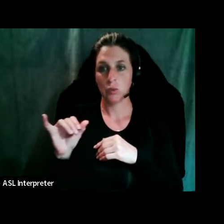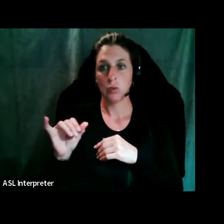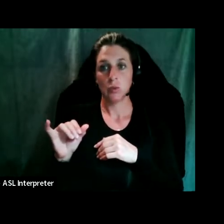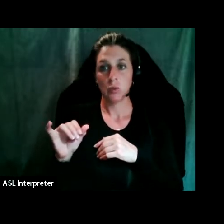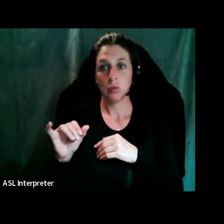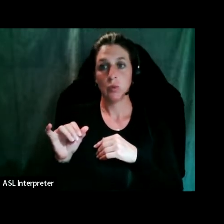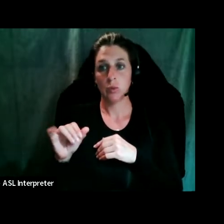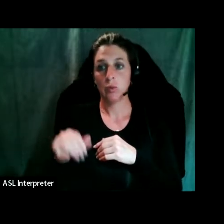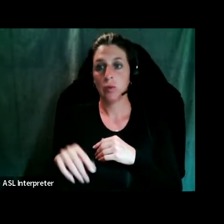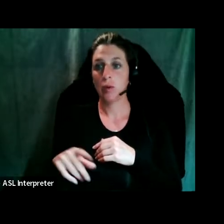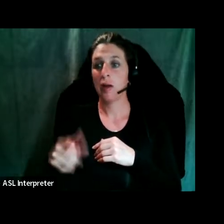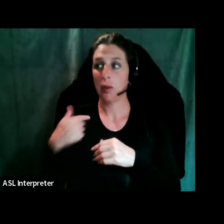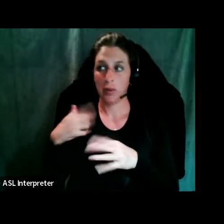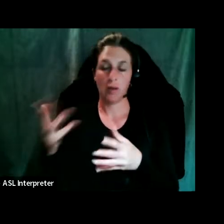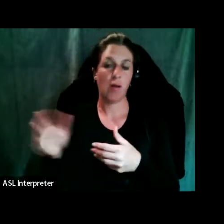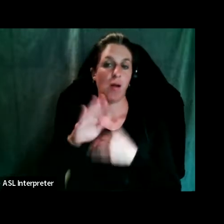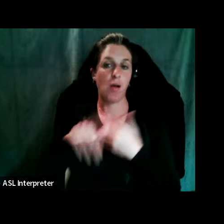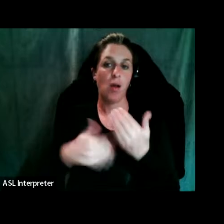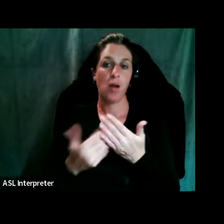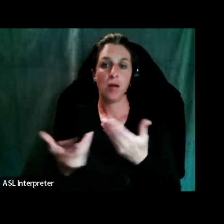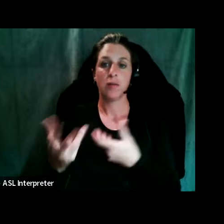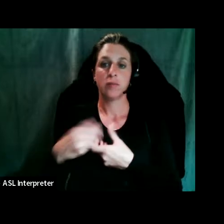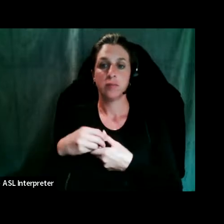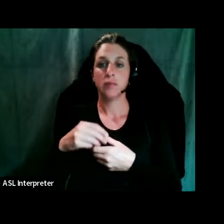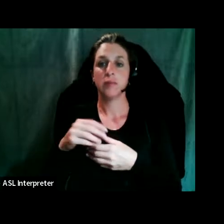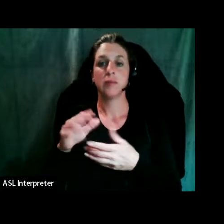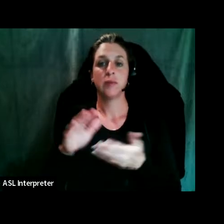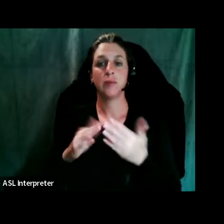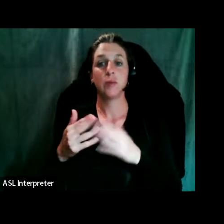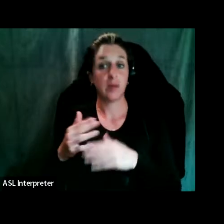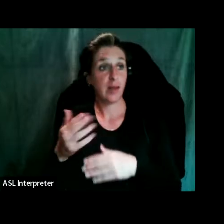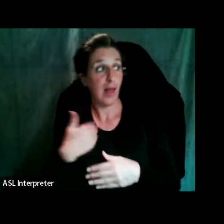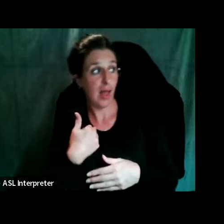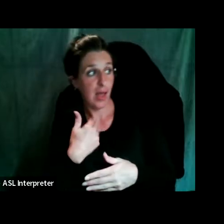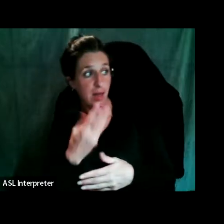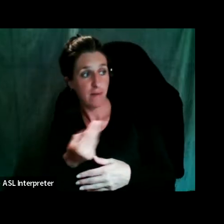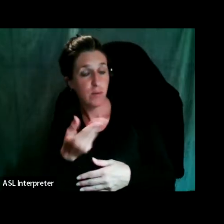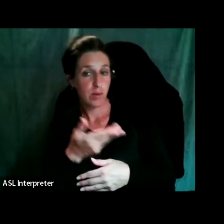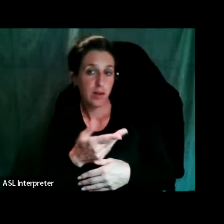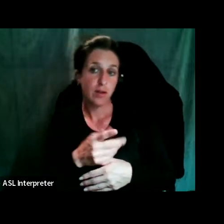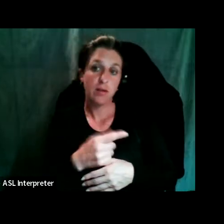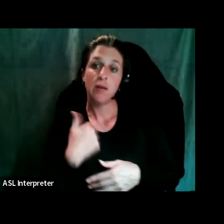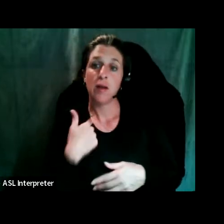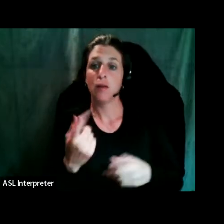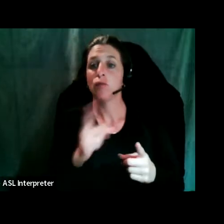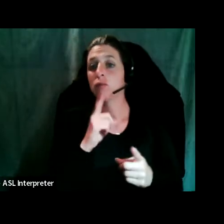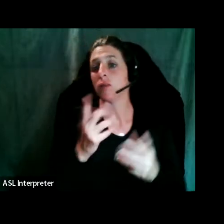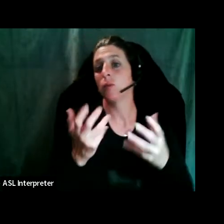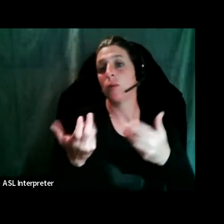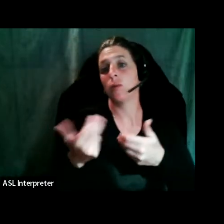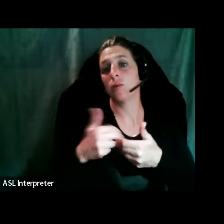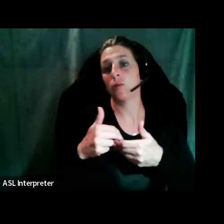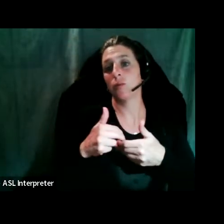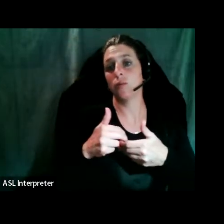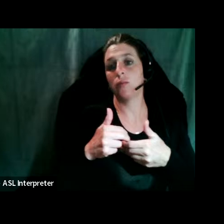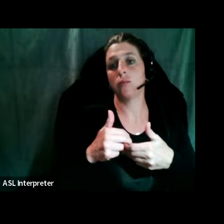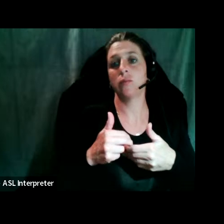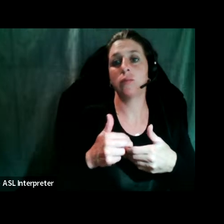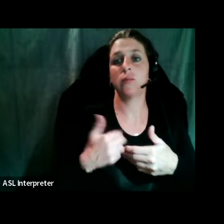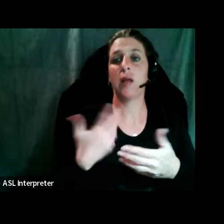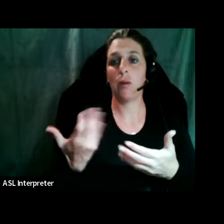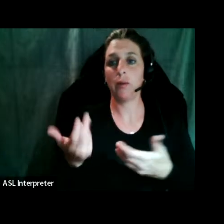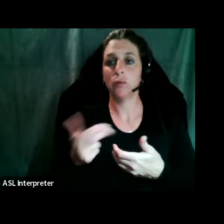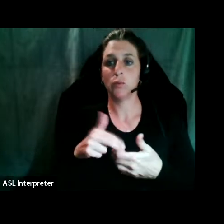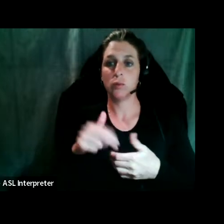Oh, awesome. Excellent, excellent. Well, I really want to join, and I want to come and join the barbecues